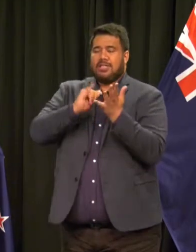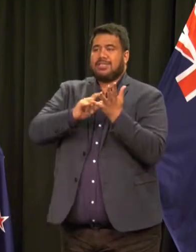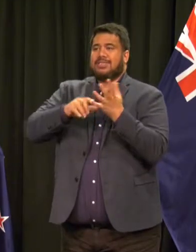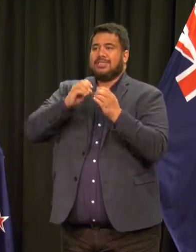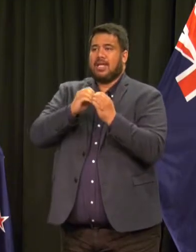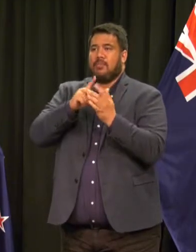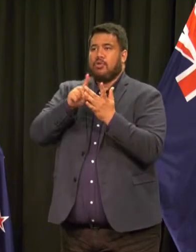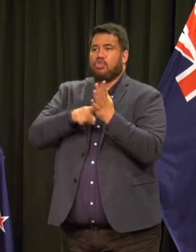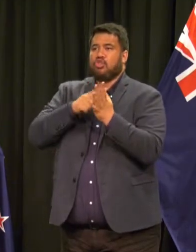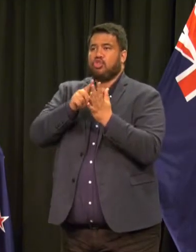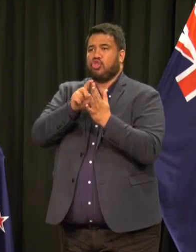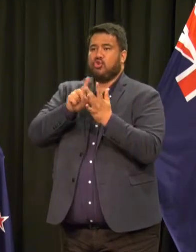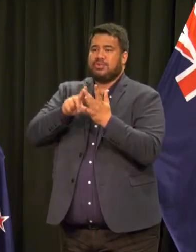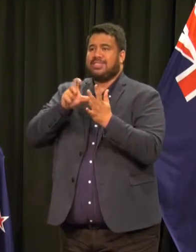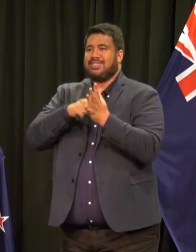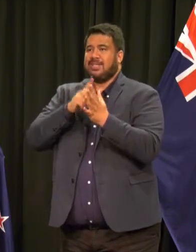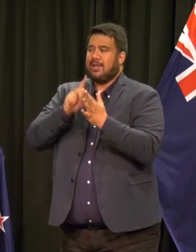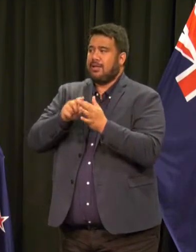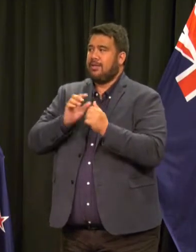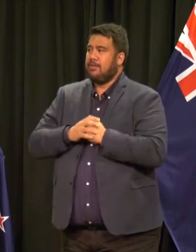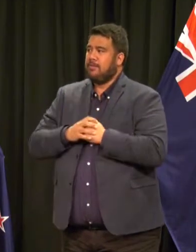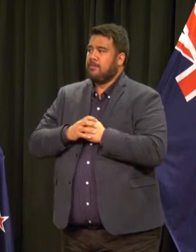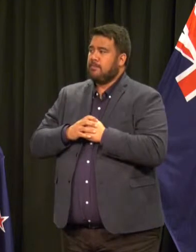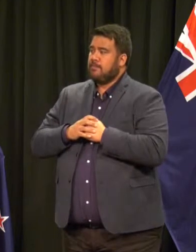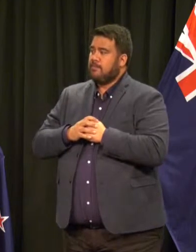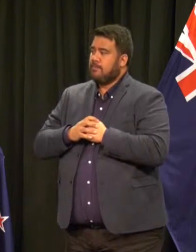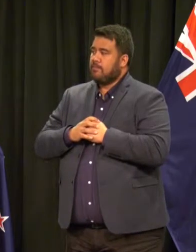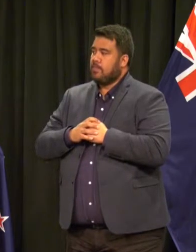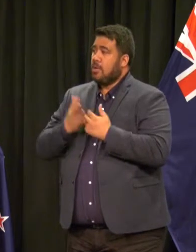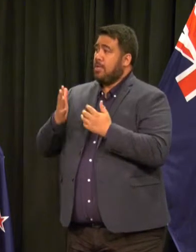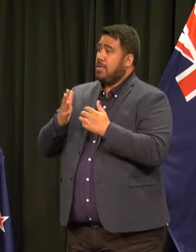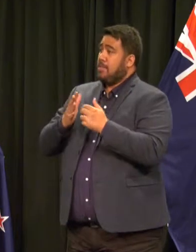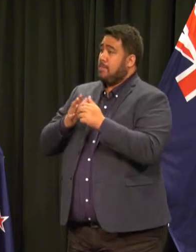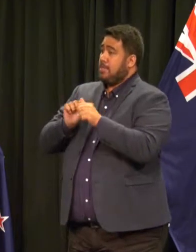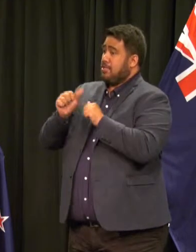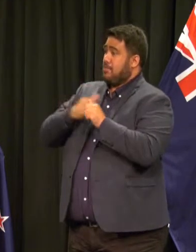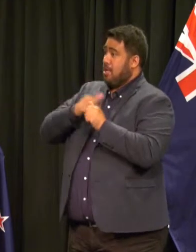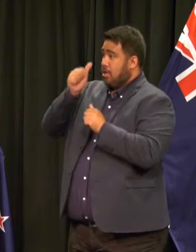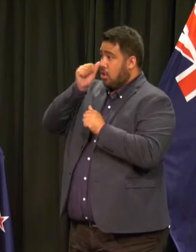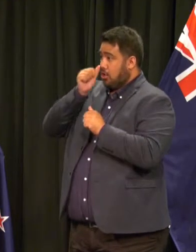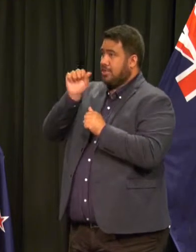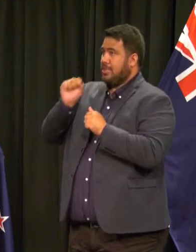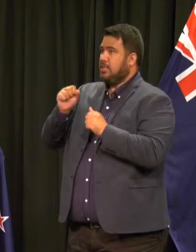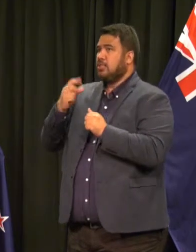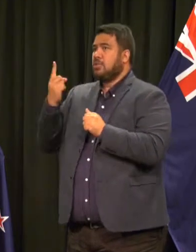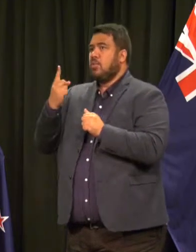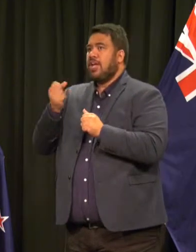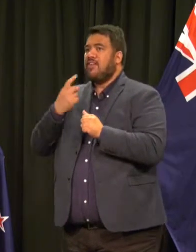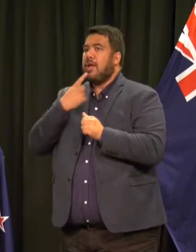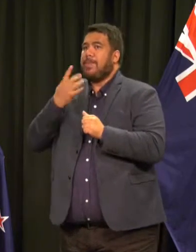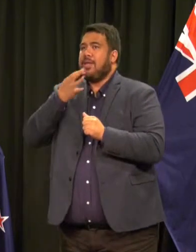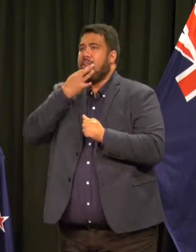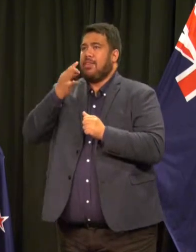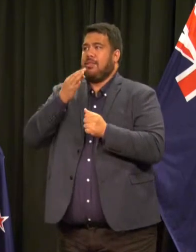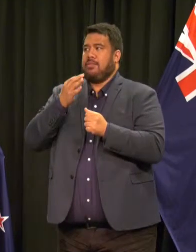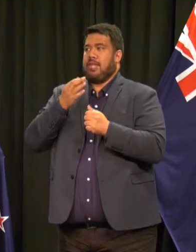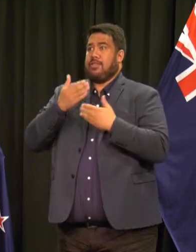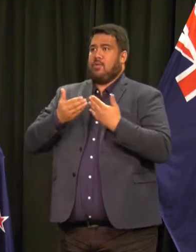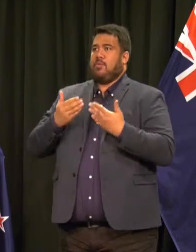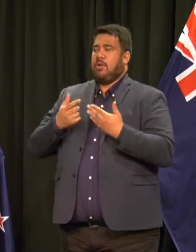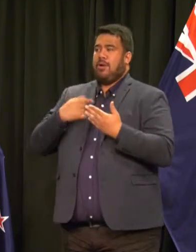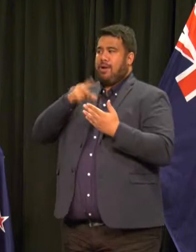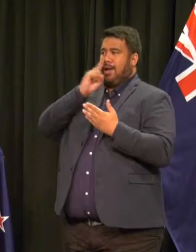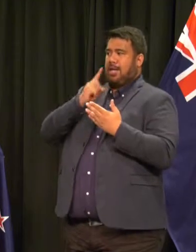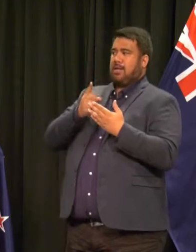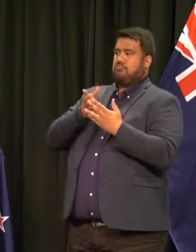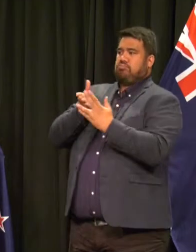yet? To the best of my knowledge, I do believe there is an appeal underway, and I should not contaminate that appeal by